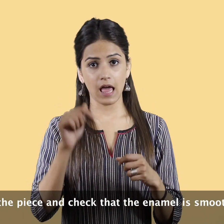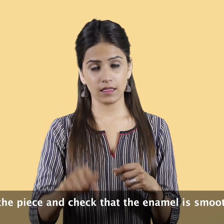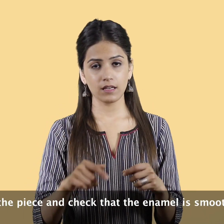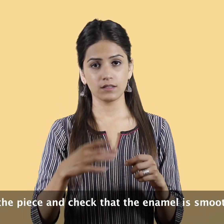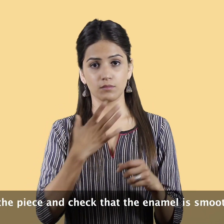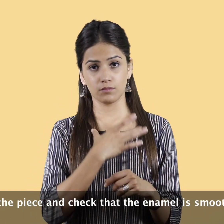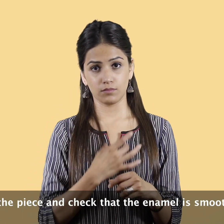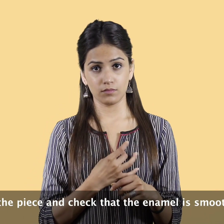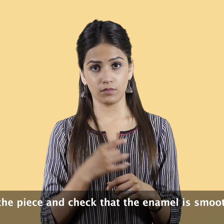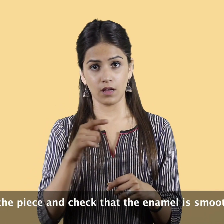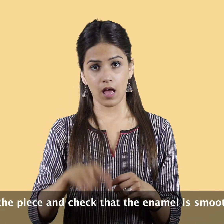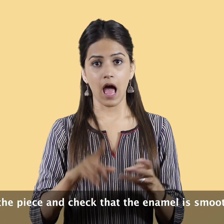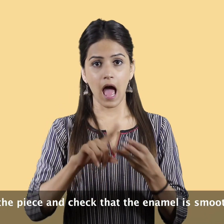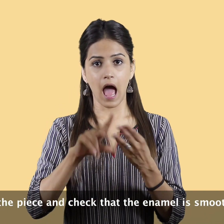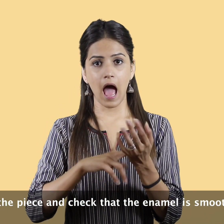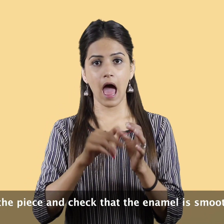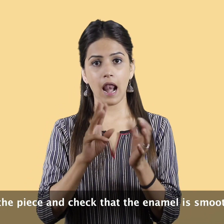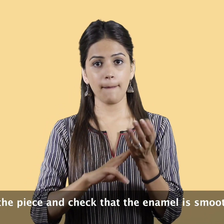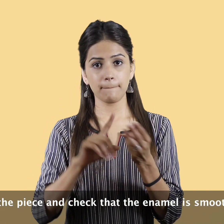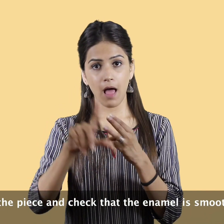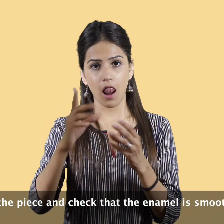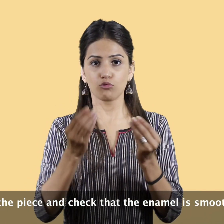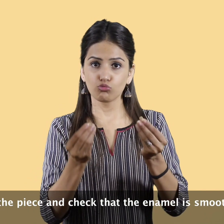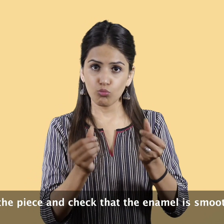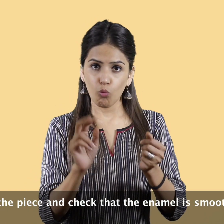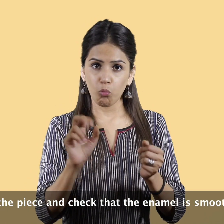Dry the piece and check that the enamel is smooth.